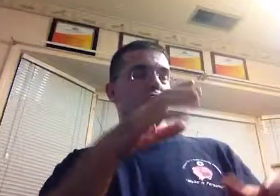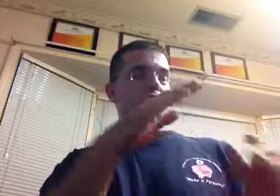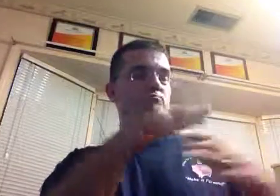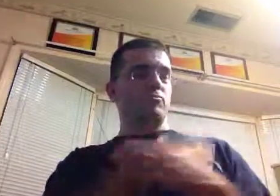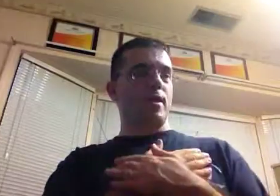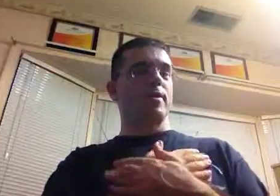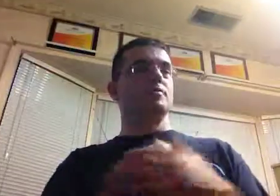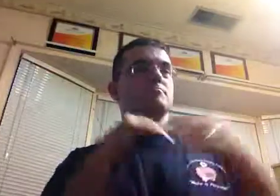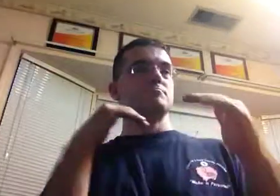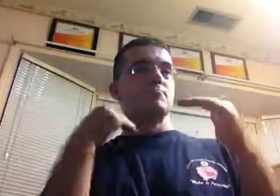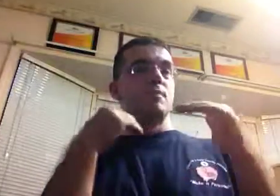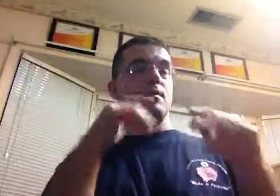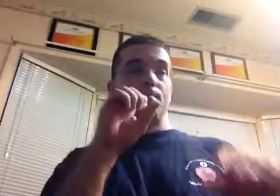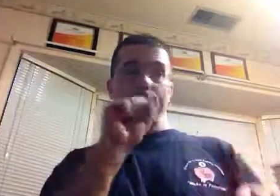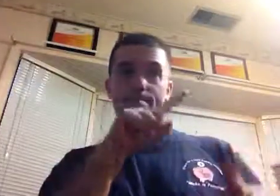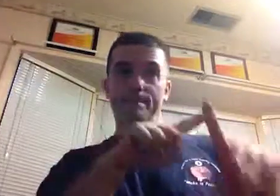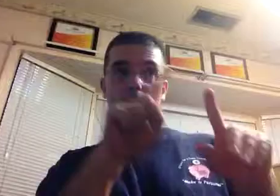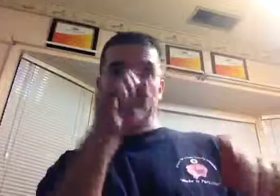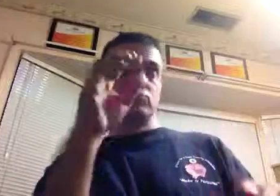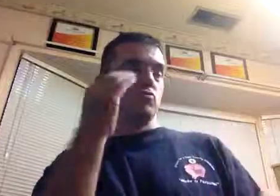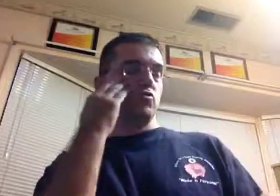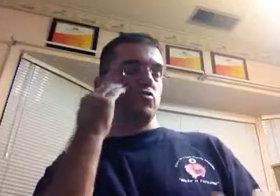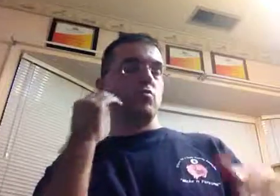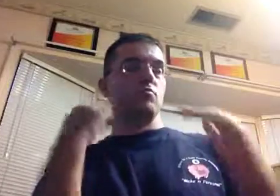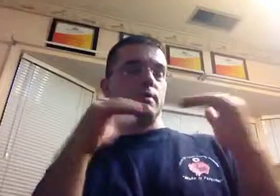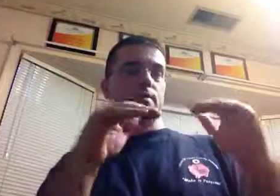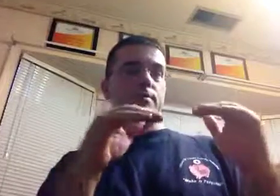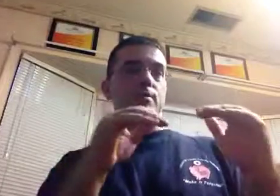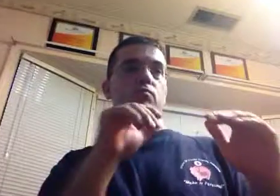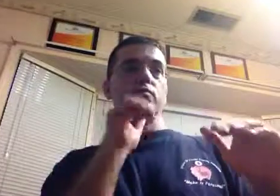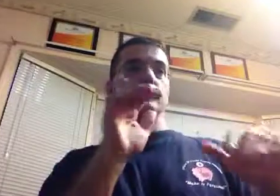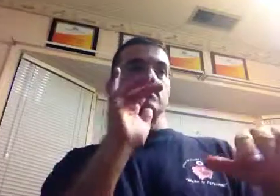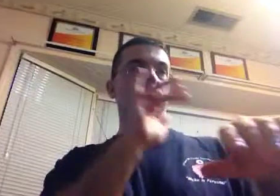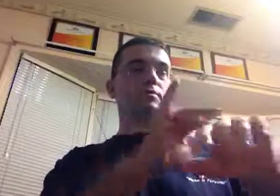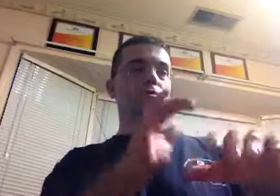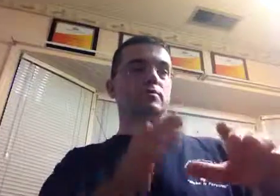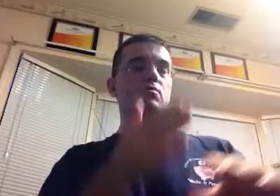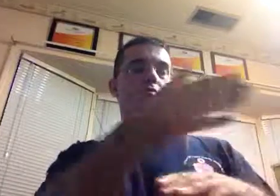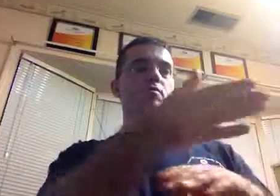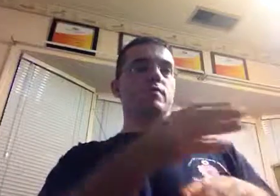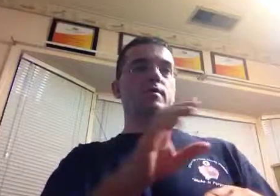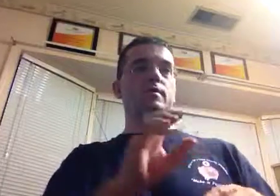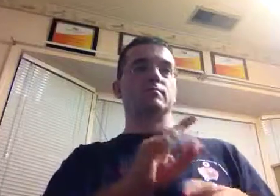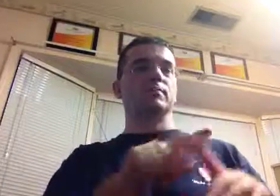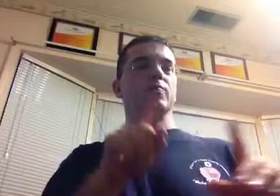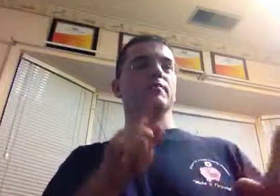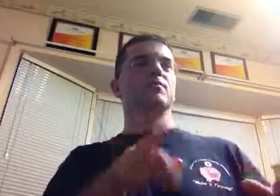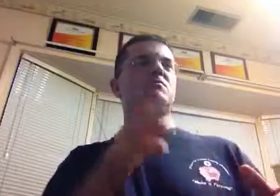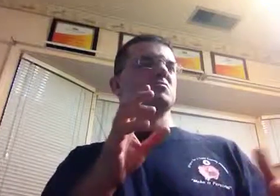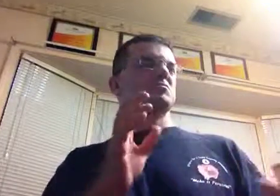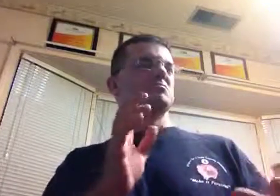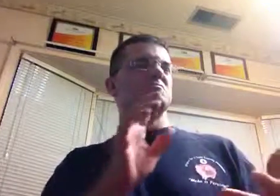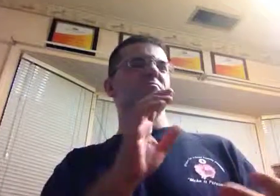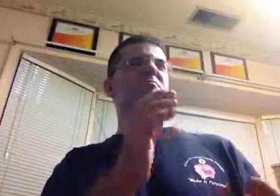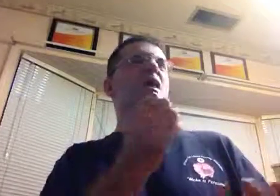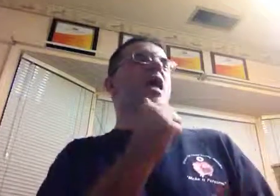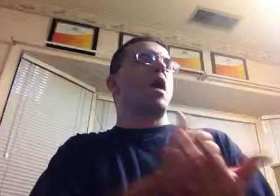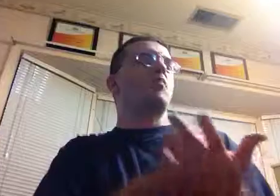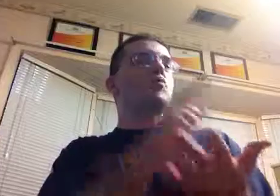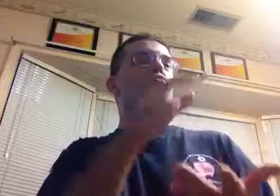limit yourself. Give yourself a guideline where you don't touch it hardly at all, but just enough to give you a little bit of emotional relief